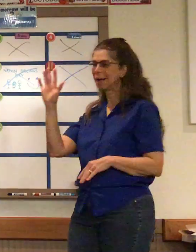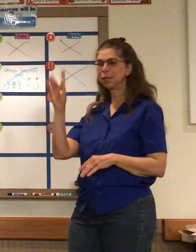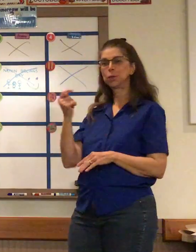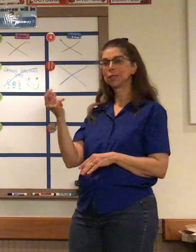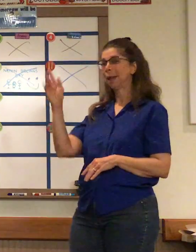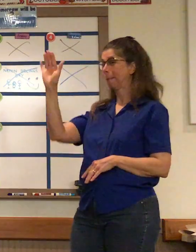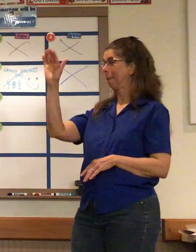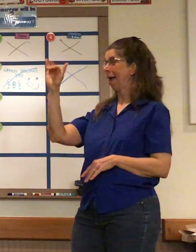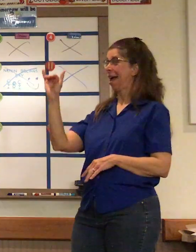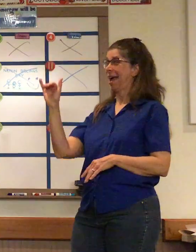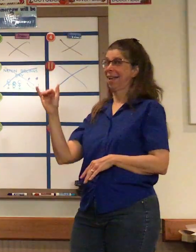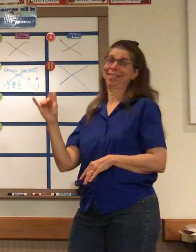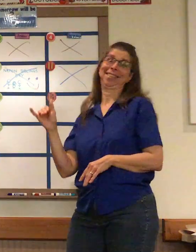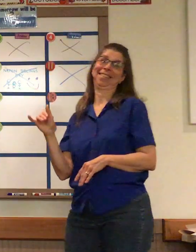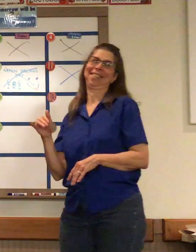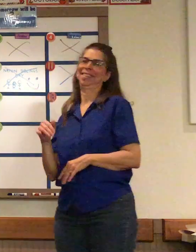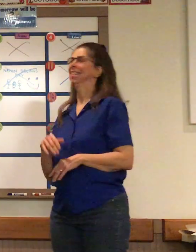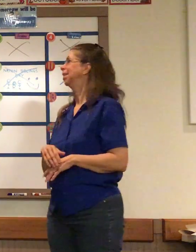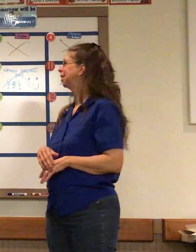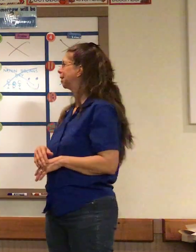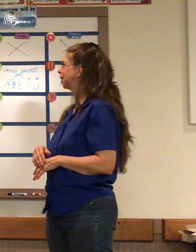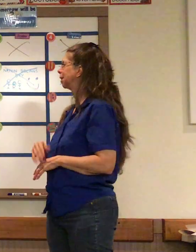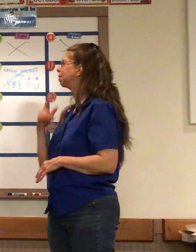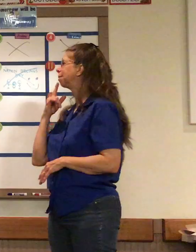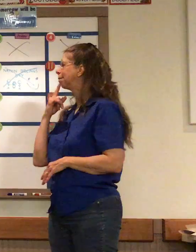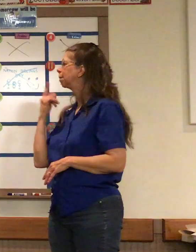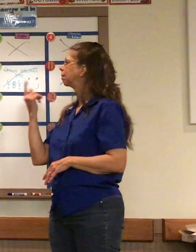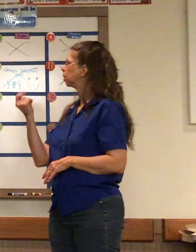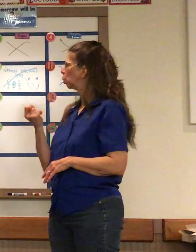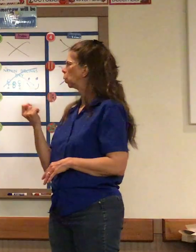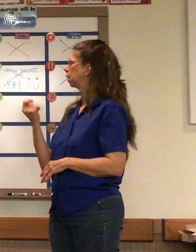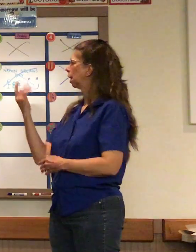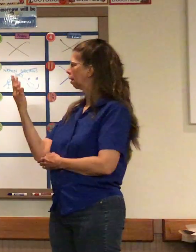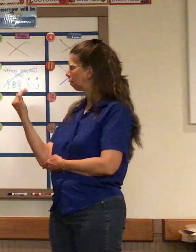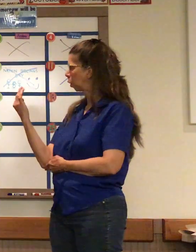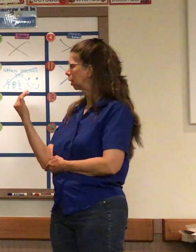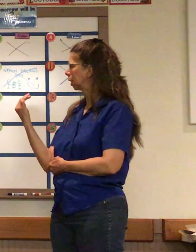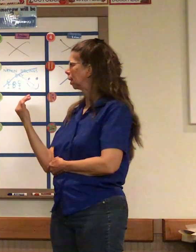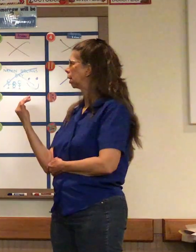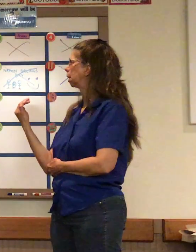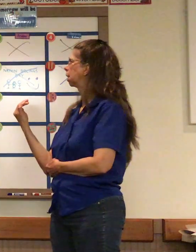Tuesday. So if yesterday was Tuesday the 14th,